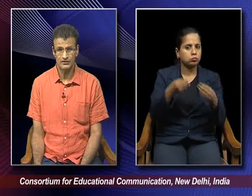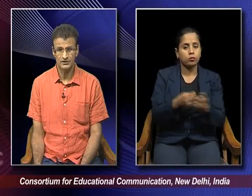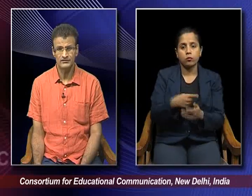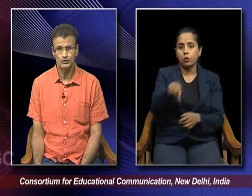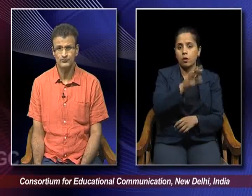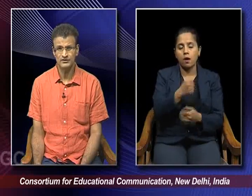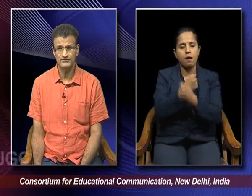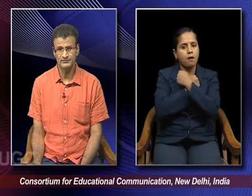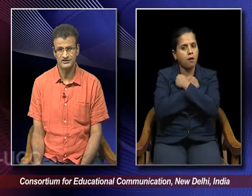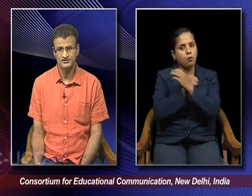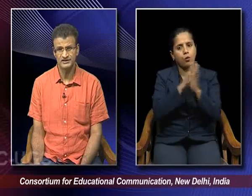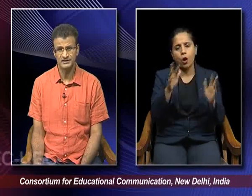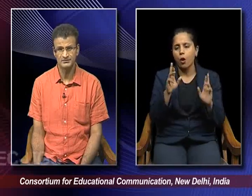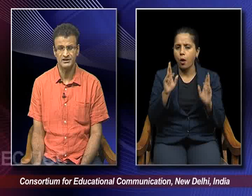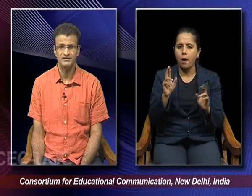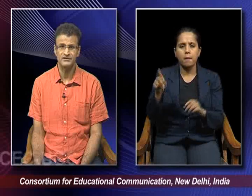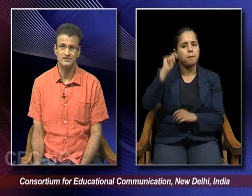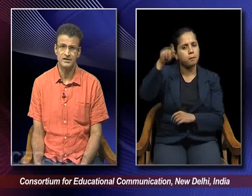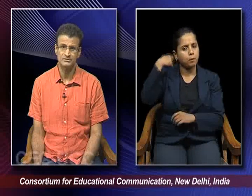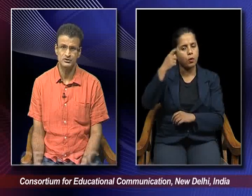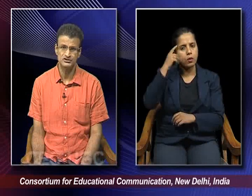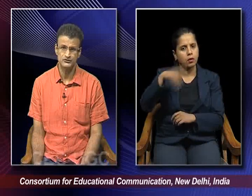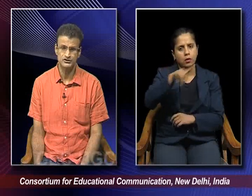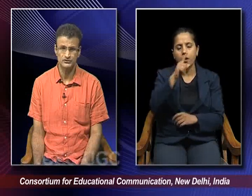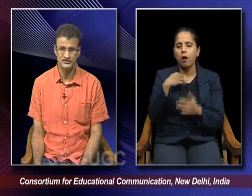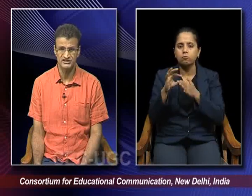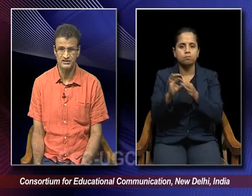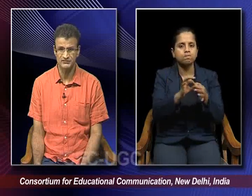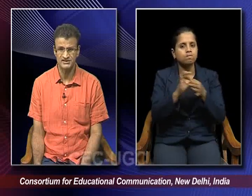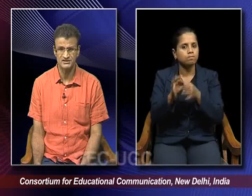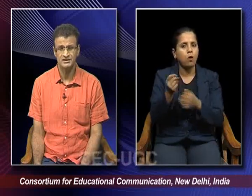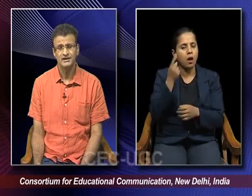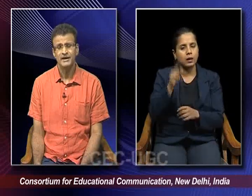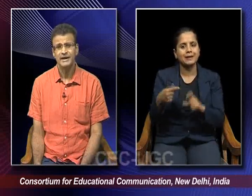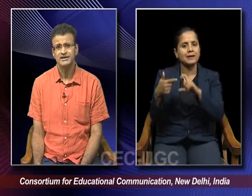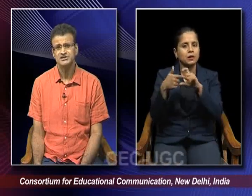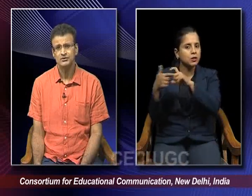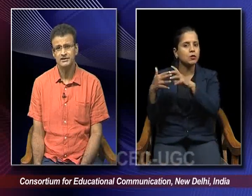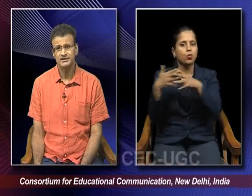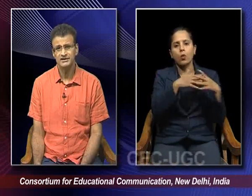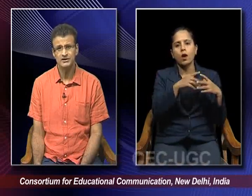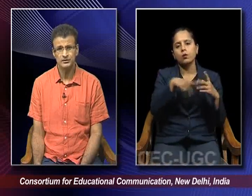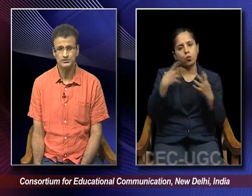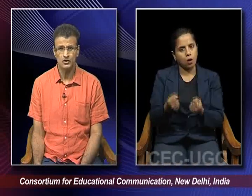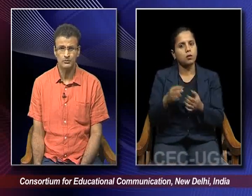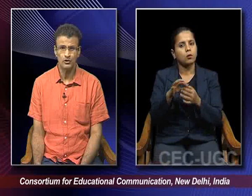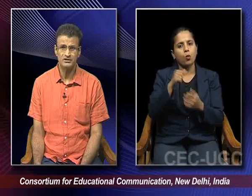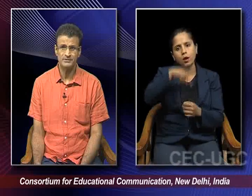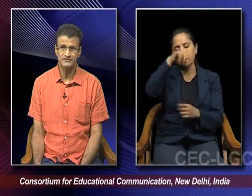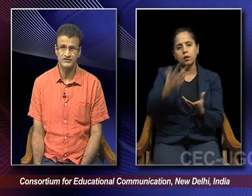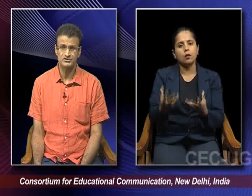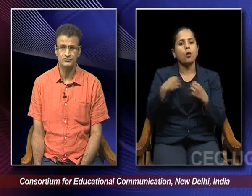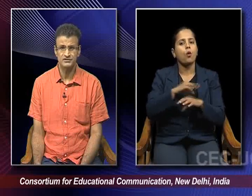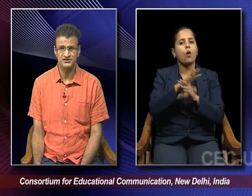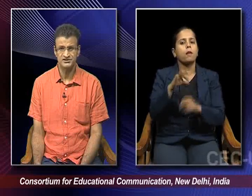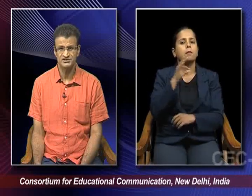of love and hope for the film industry and believed in the harmonious fusion of the East and West. And she wanted India to absorb all the